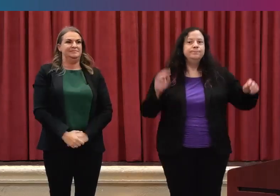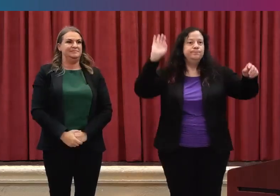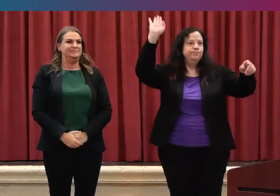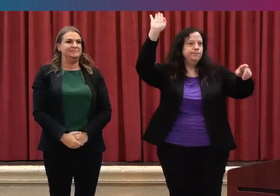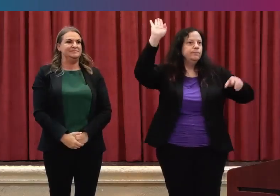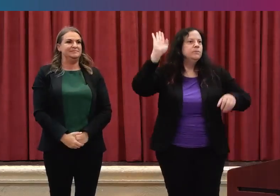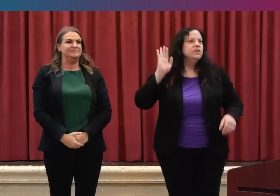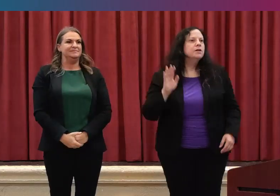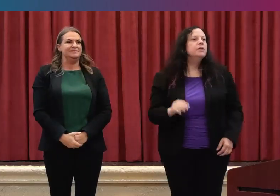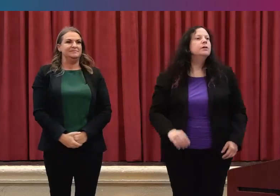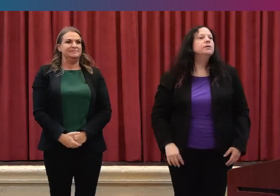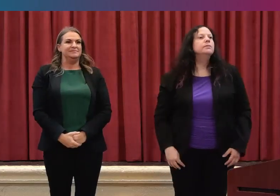access. Question in the back.